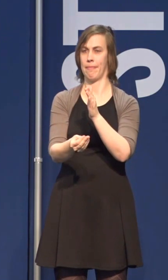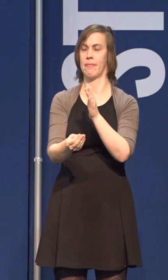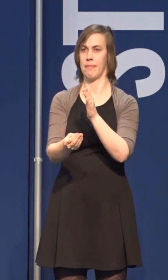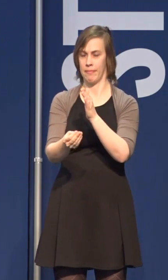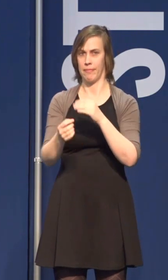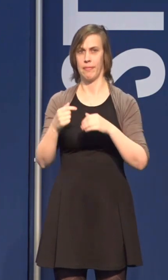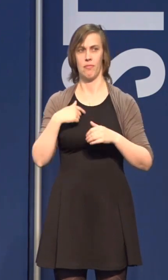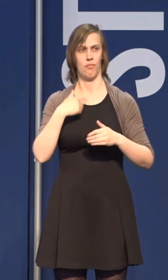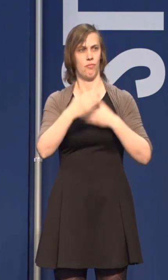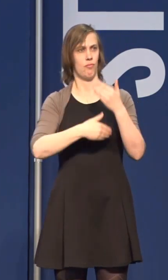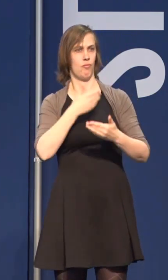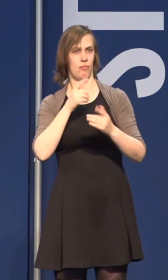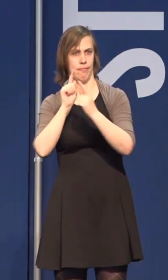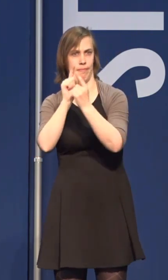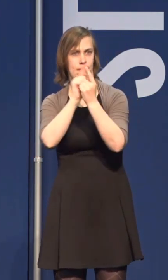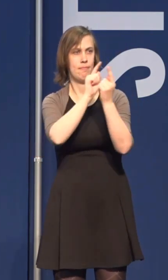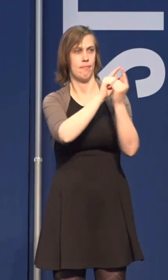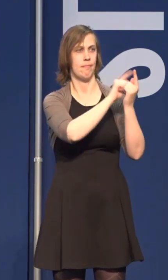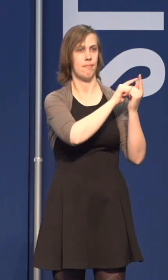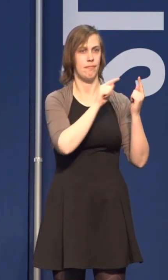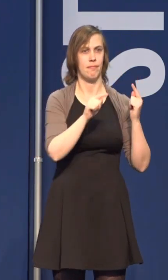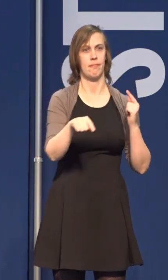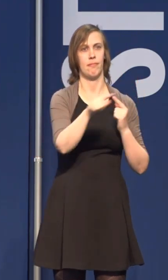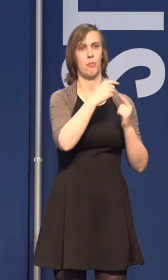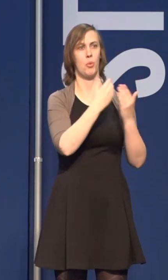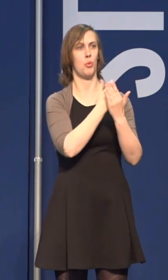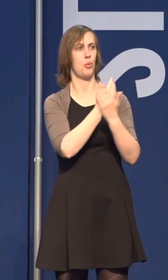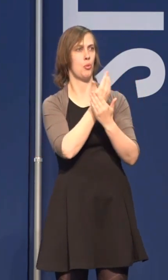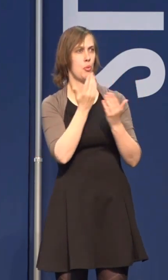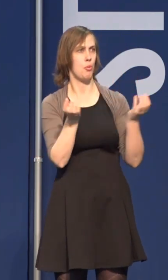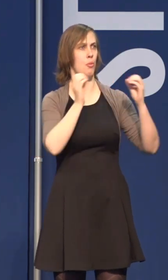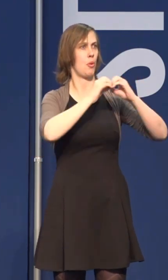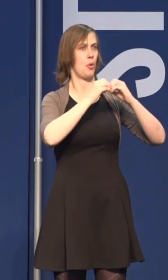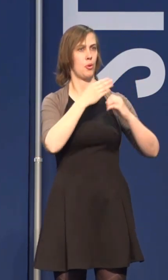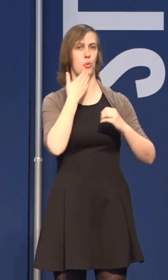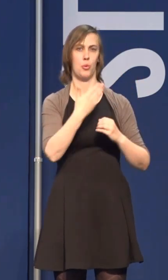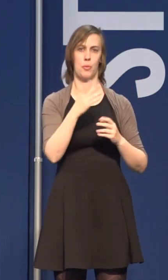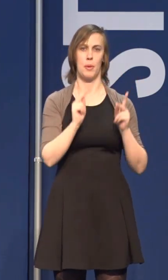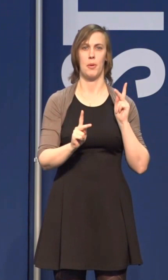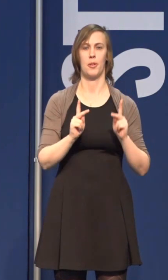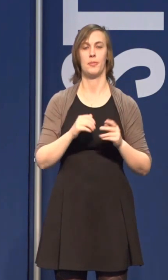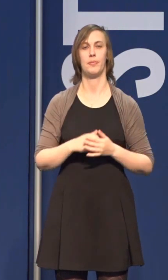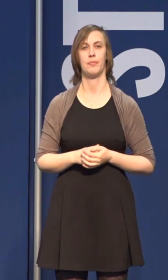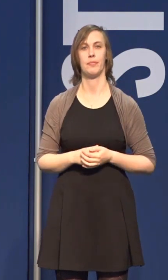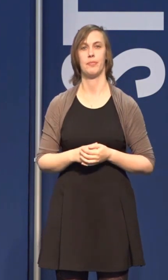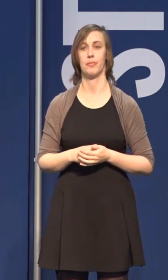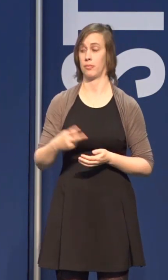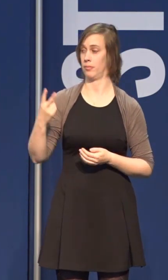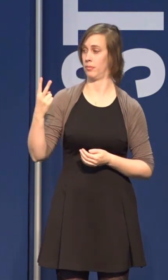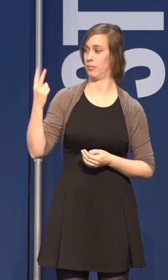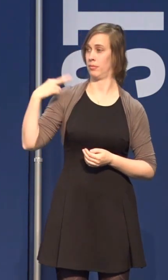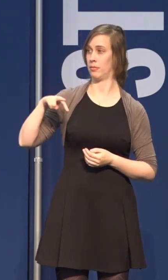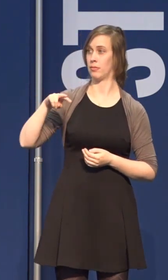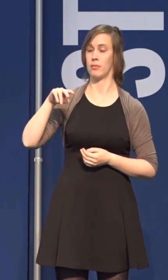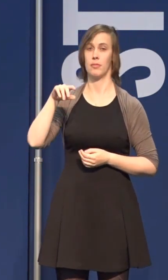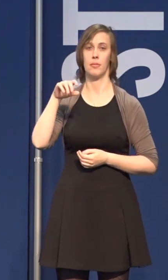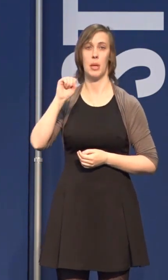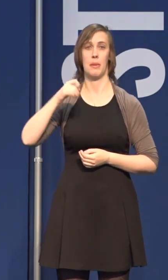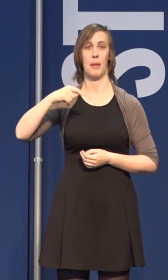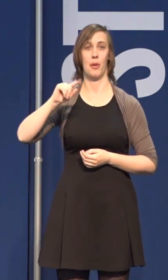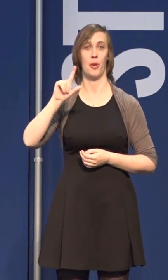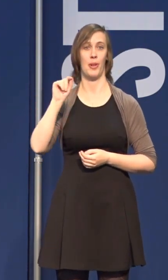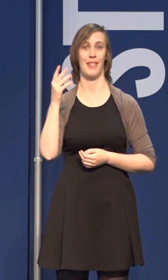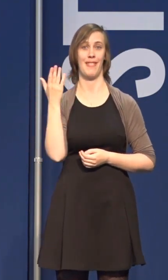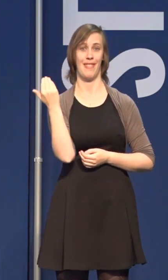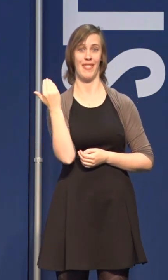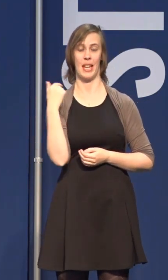find more good people out there in this world. It was 2 years ago, in September of 2015, that I opened the